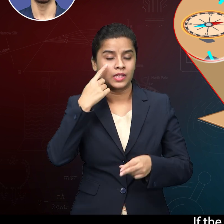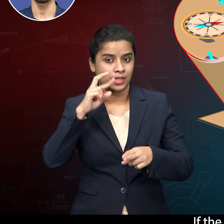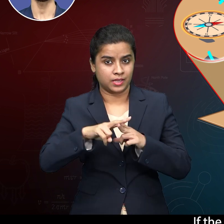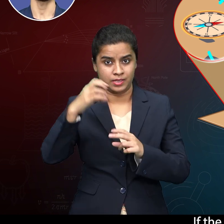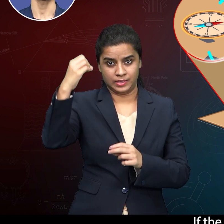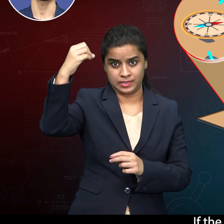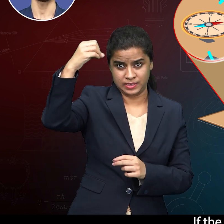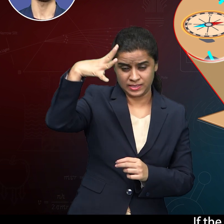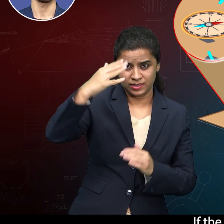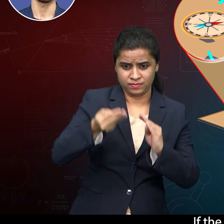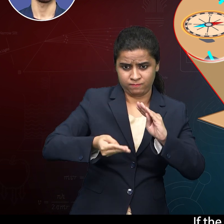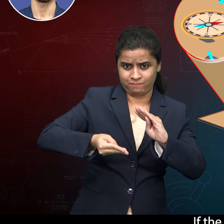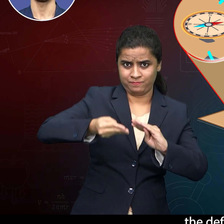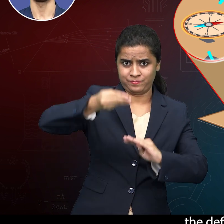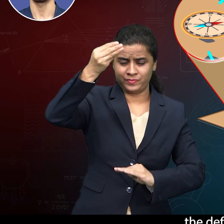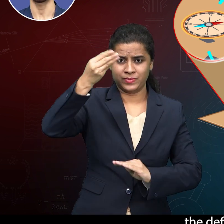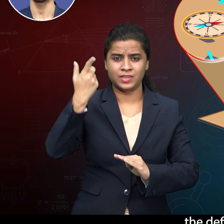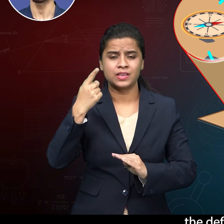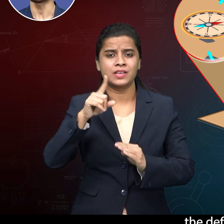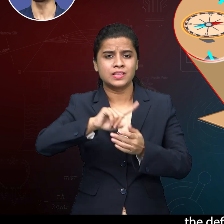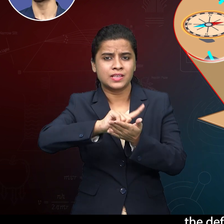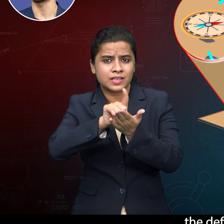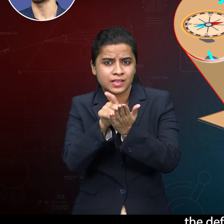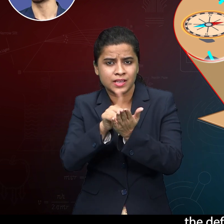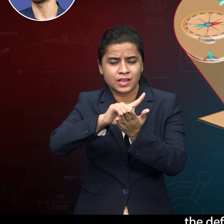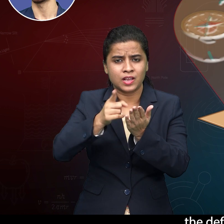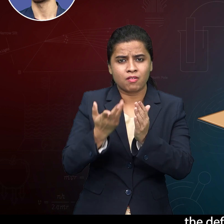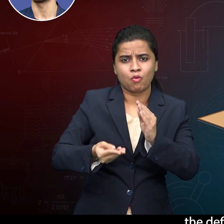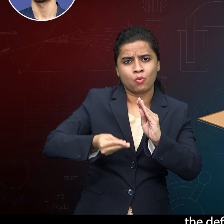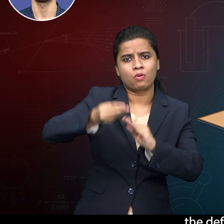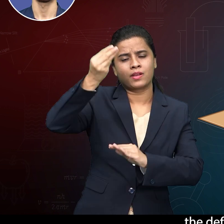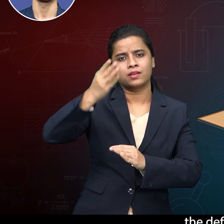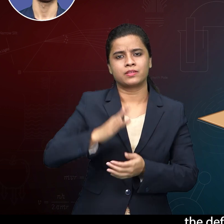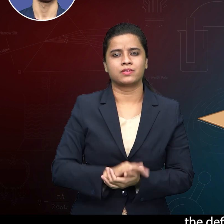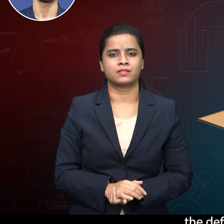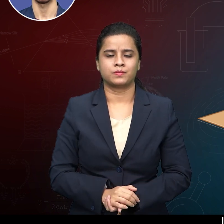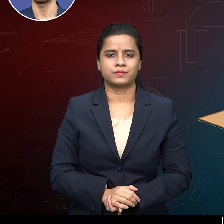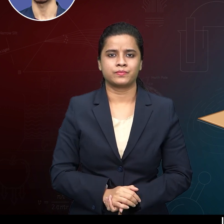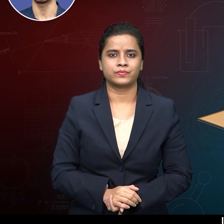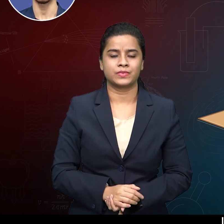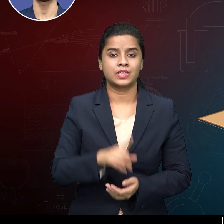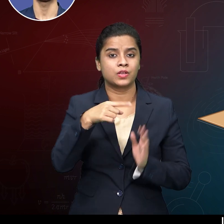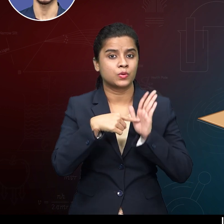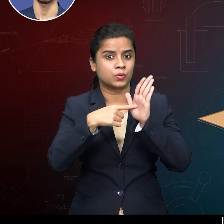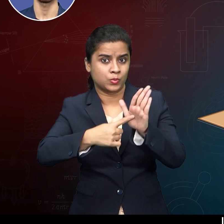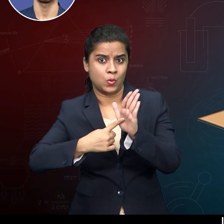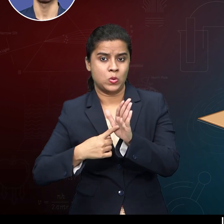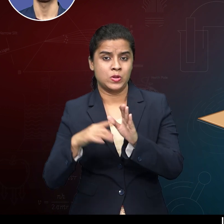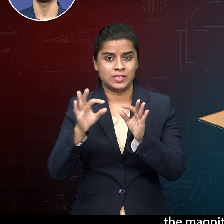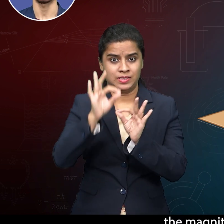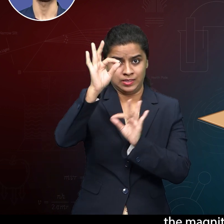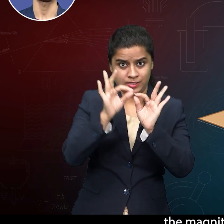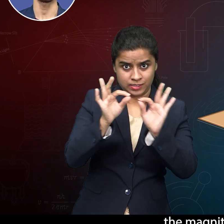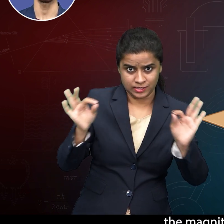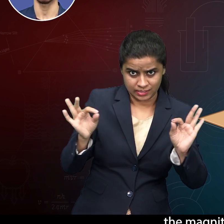the current is increased, the deflection also increases. It indicates that